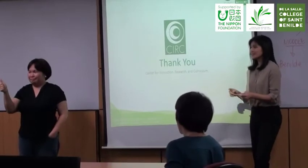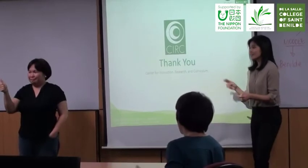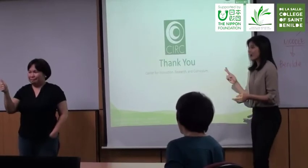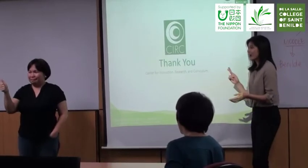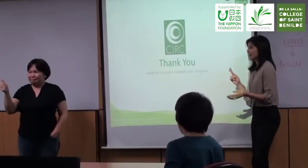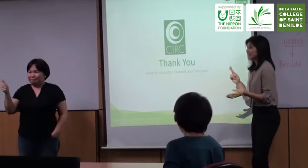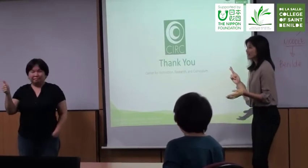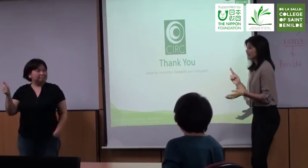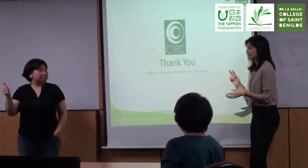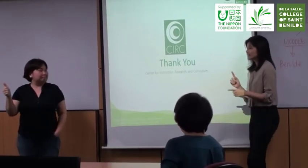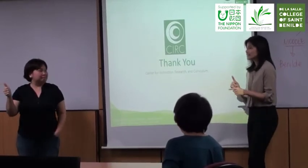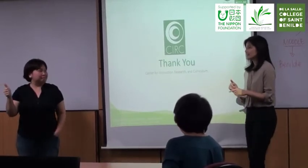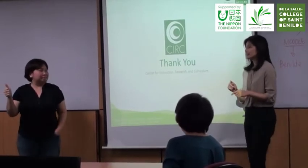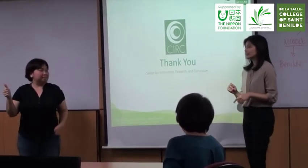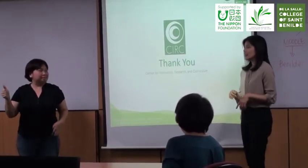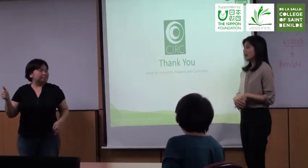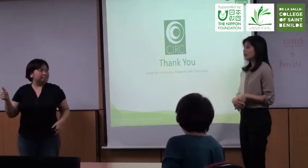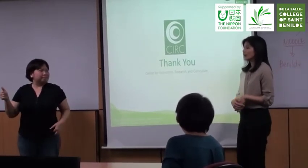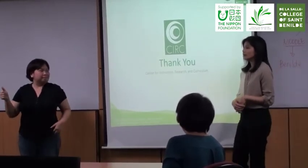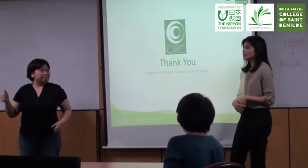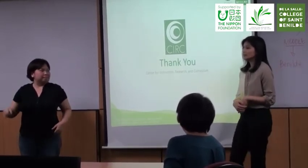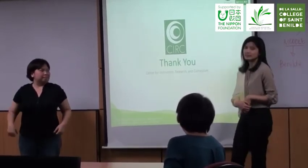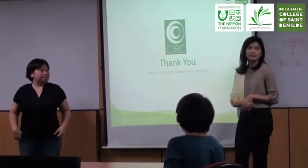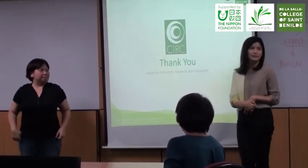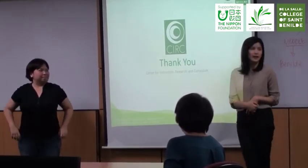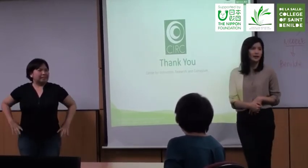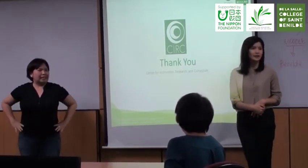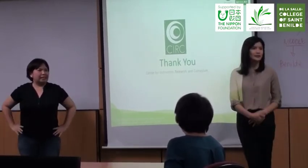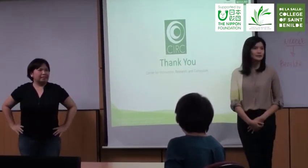But sa our